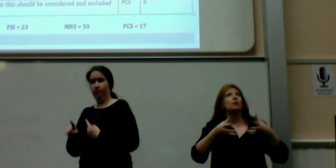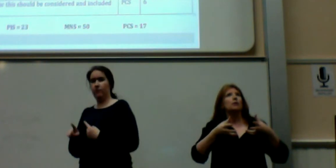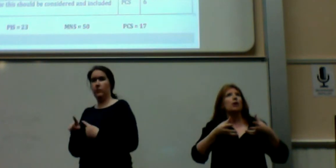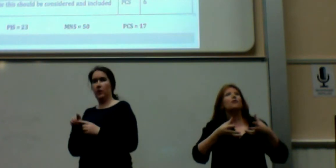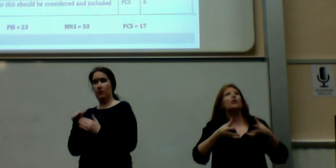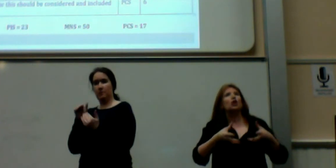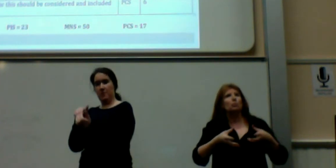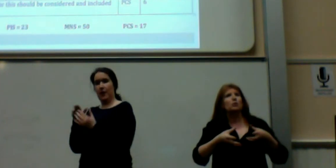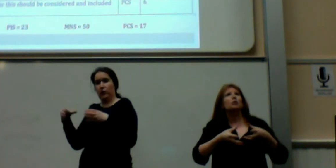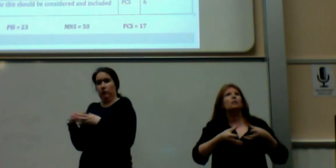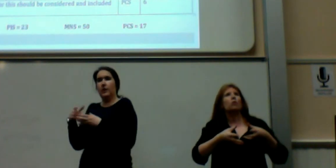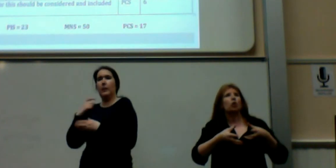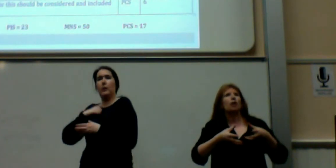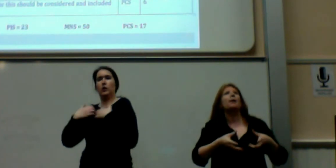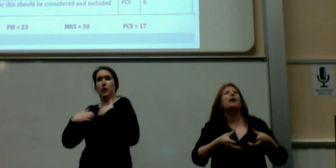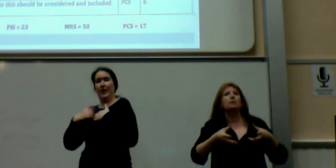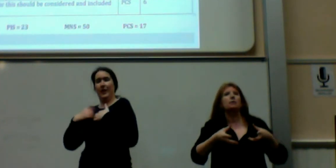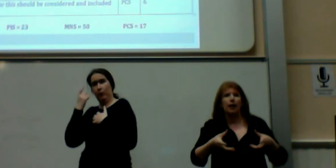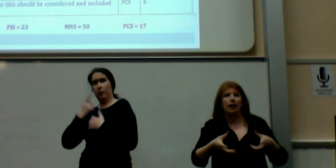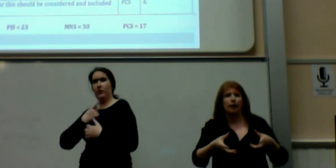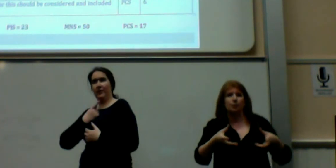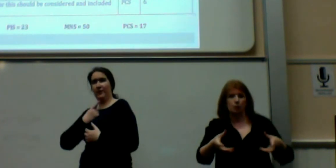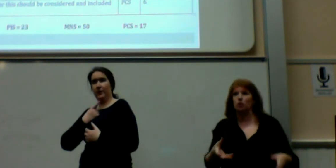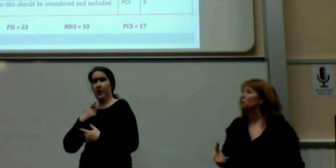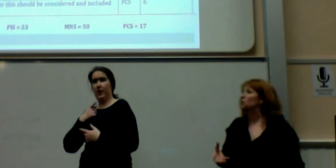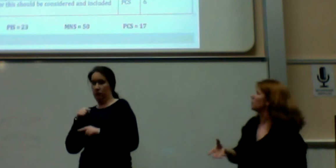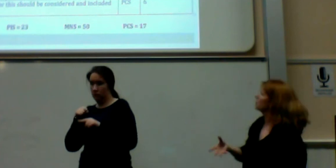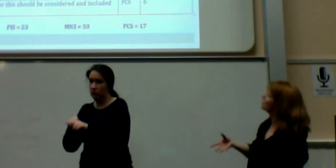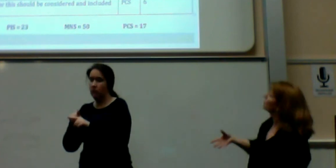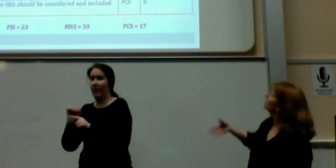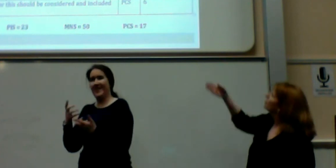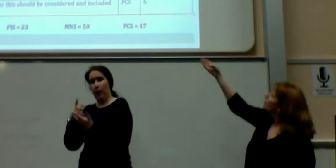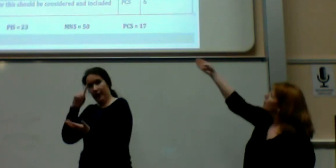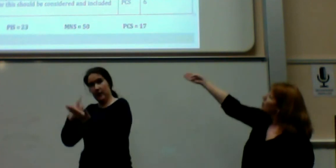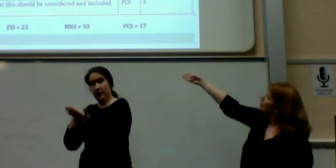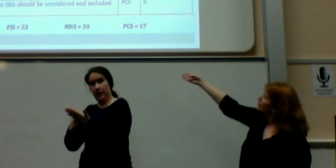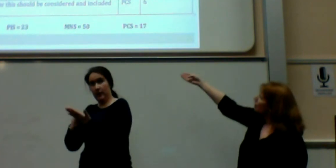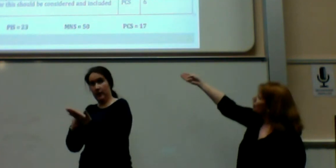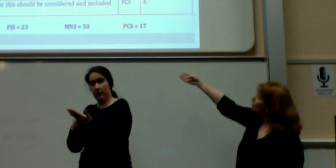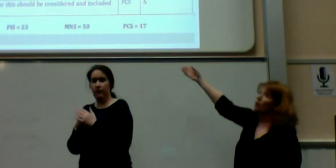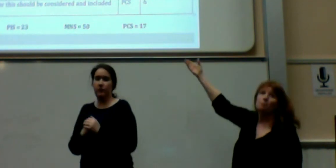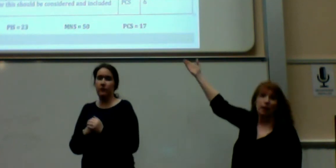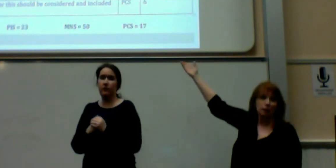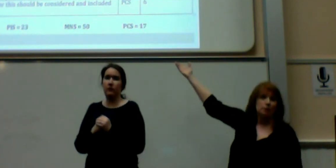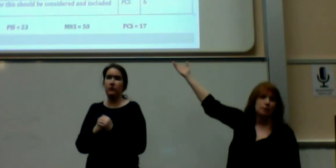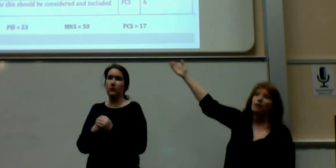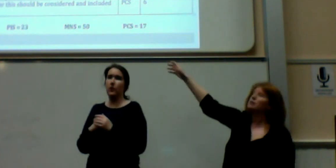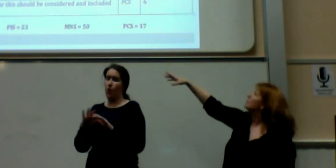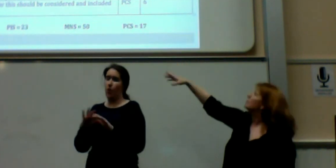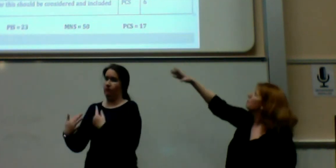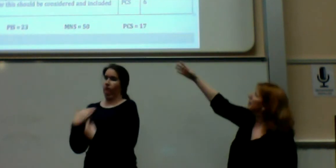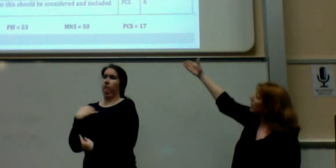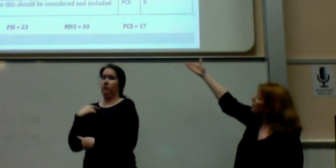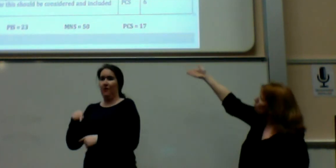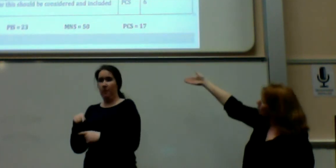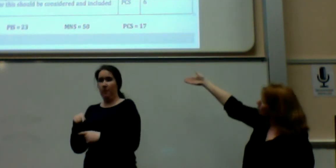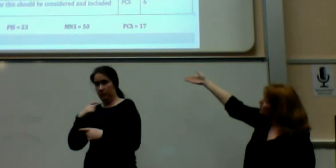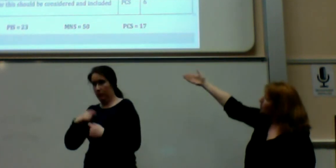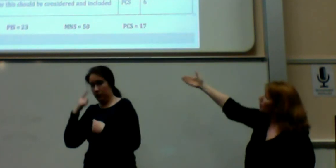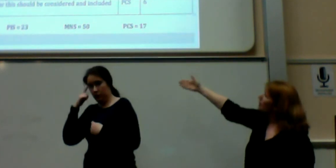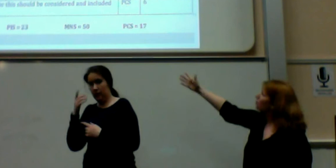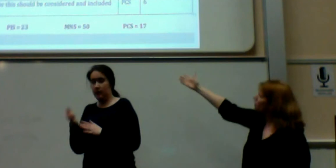affirmed or compelled by personal interest. or MPEL in this case, maintain